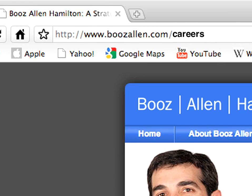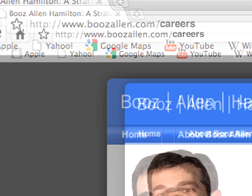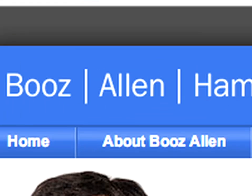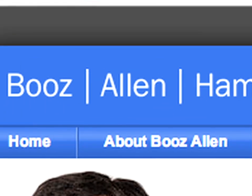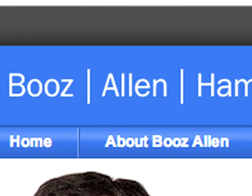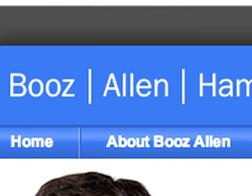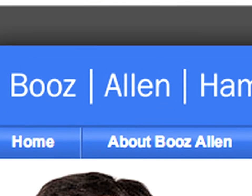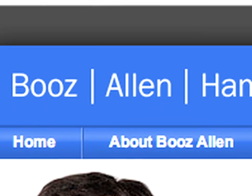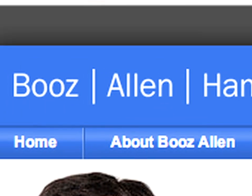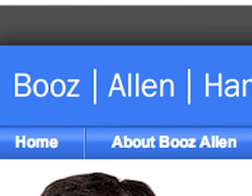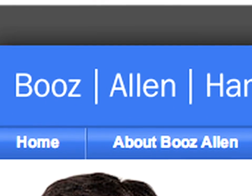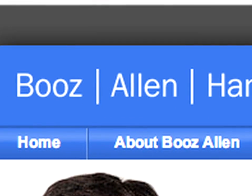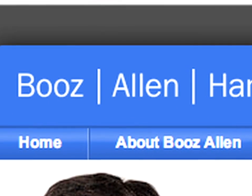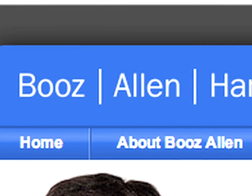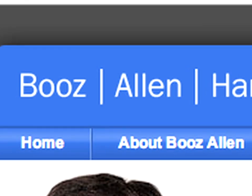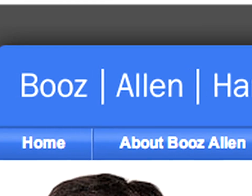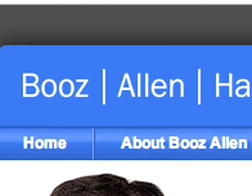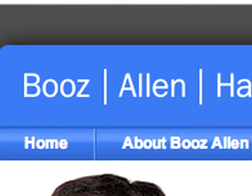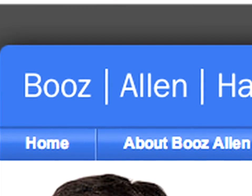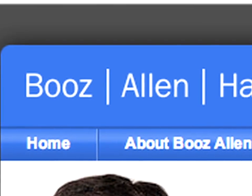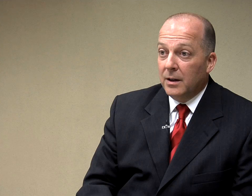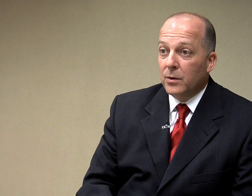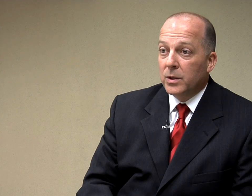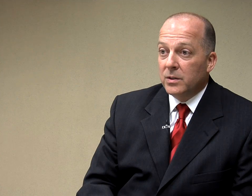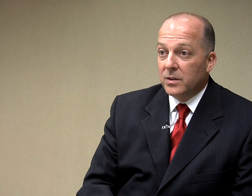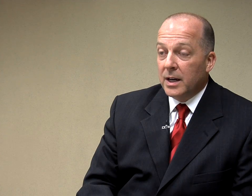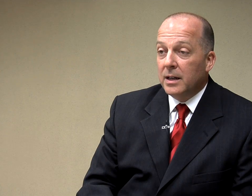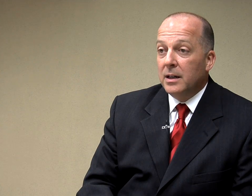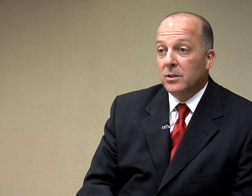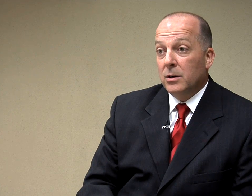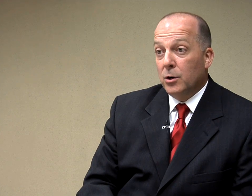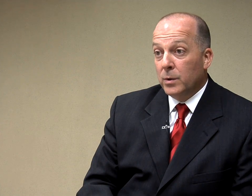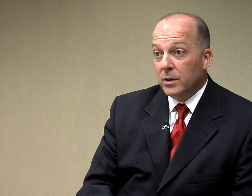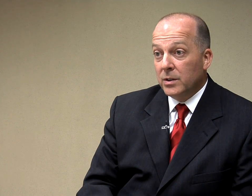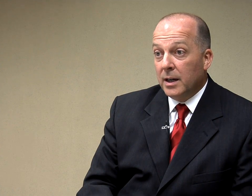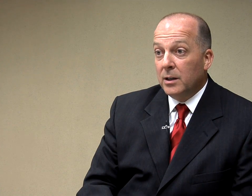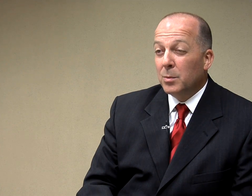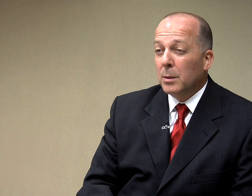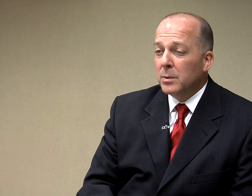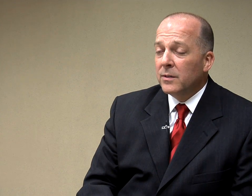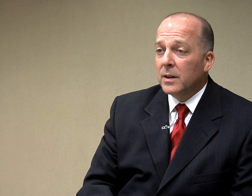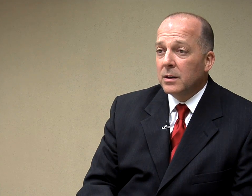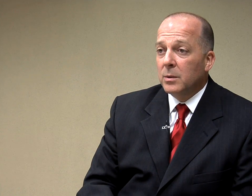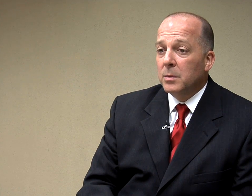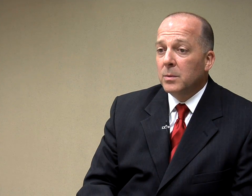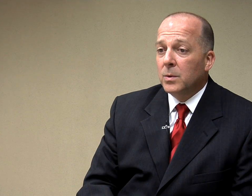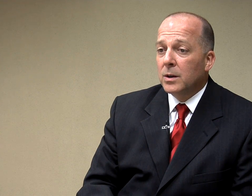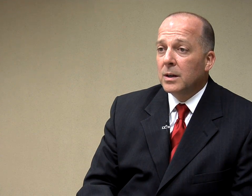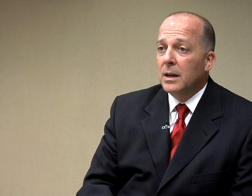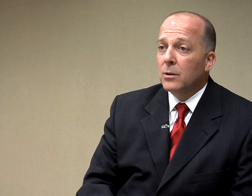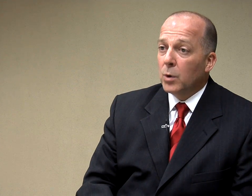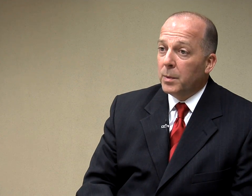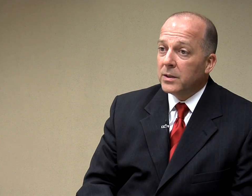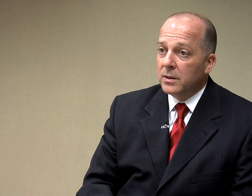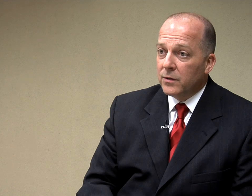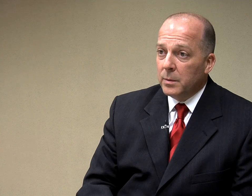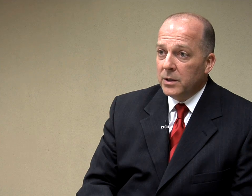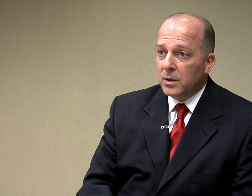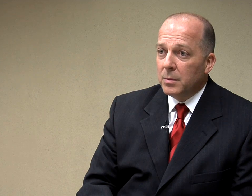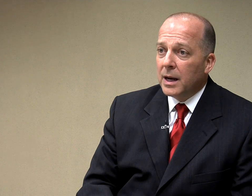And you'll find information on both sites. Of course, the second is our career site, and you'll probably find a little bit more robust information. But